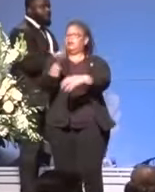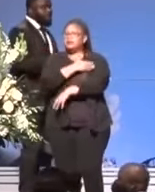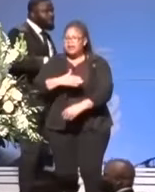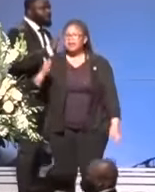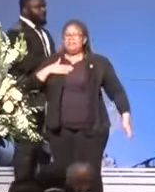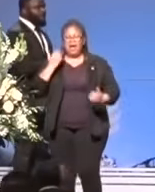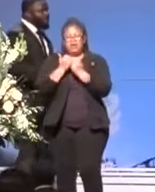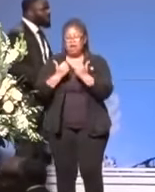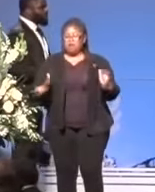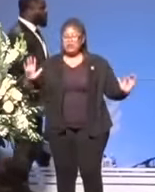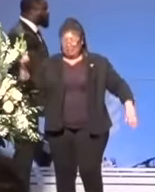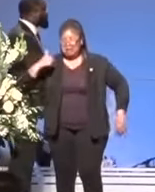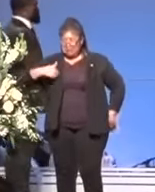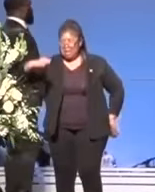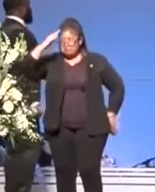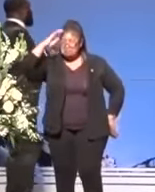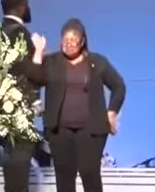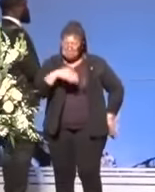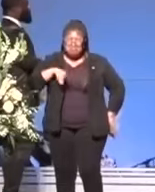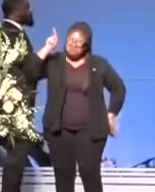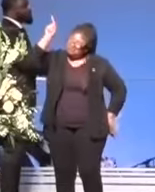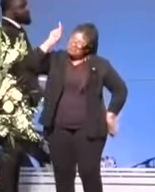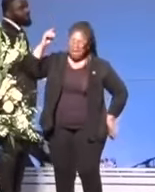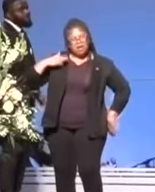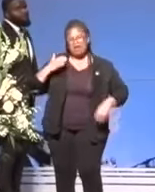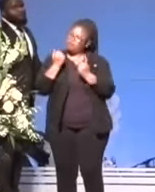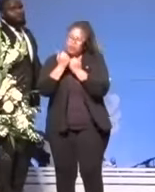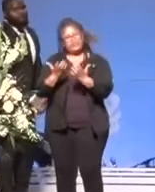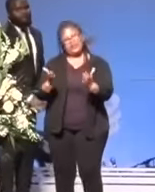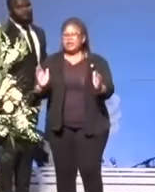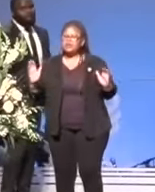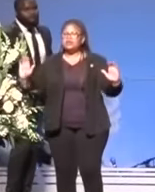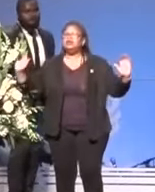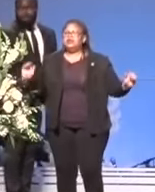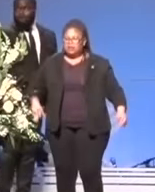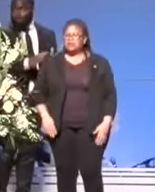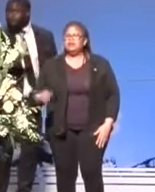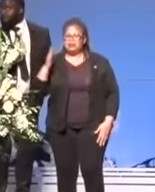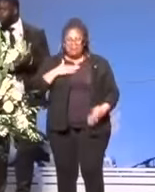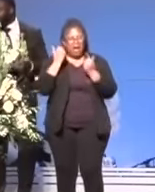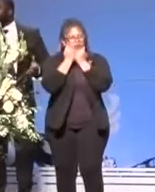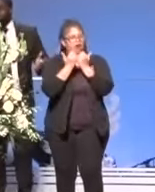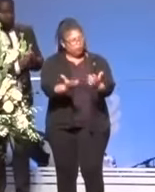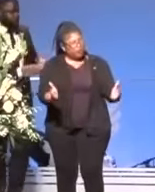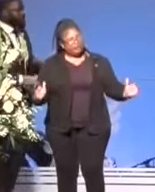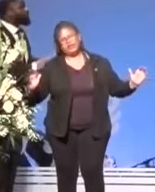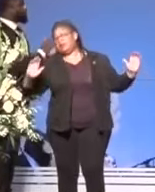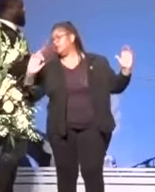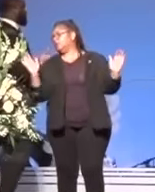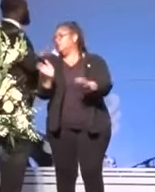I know he said I know he by everything